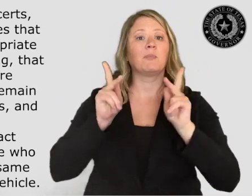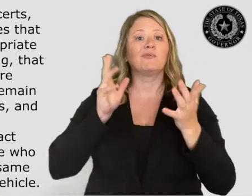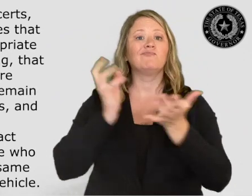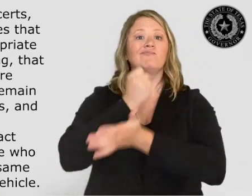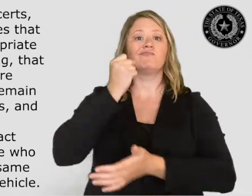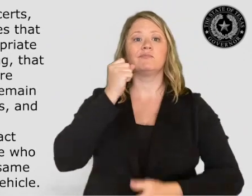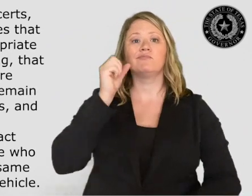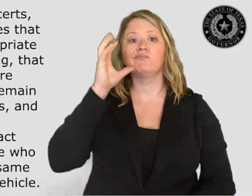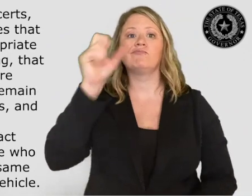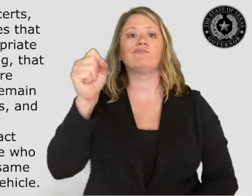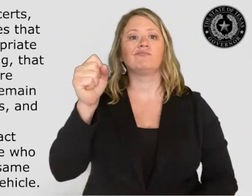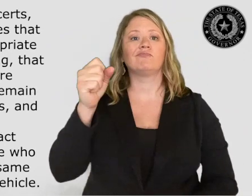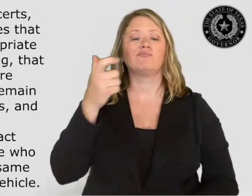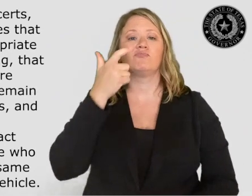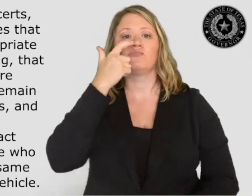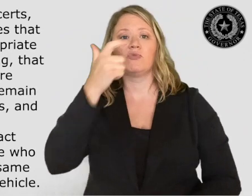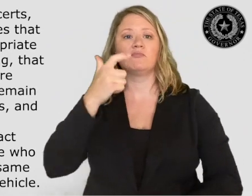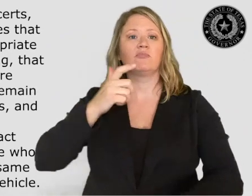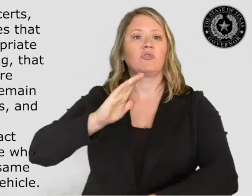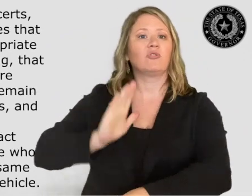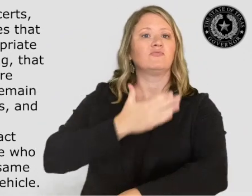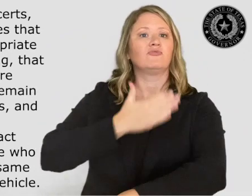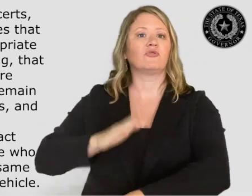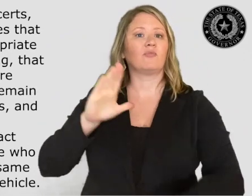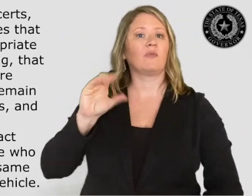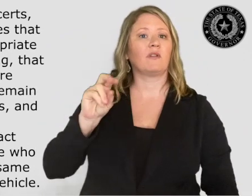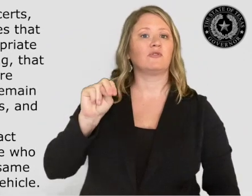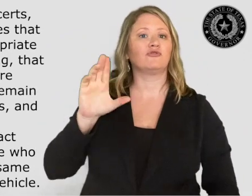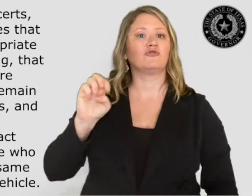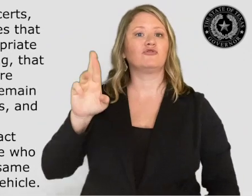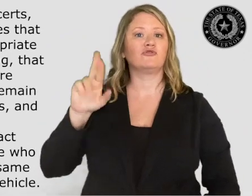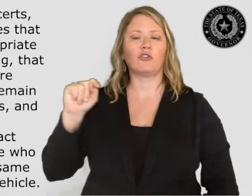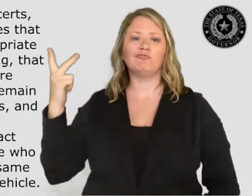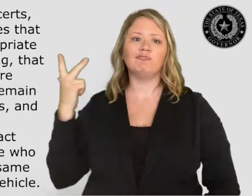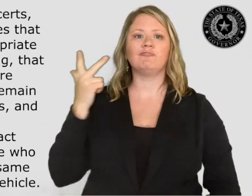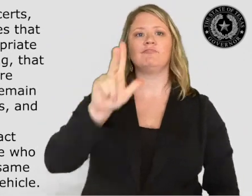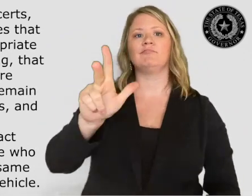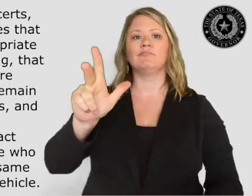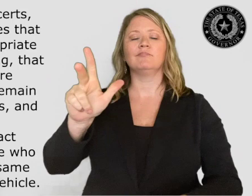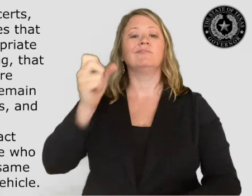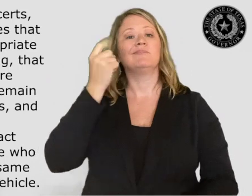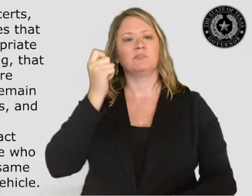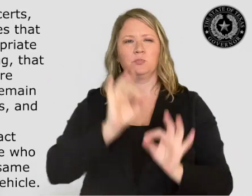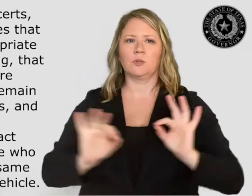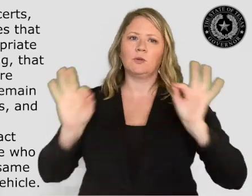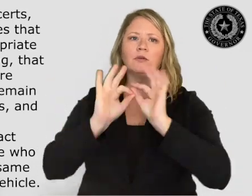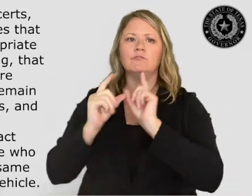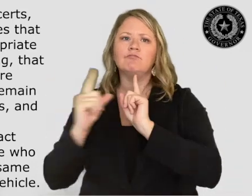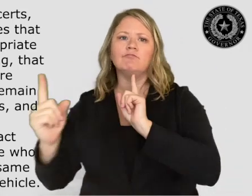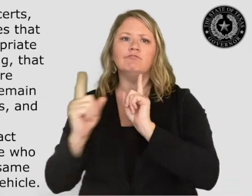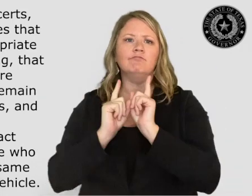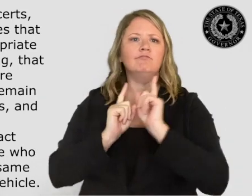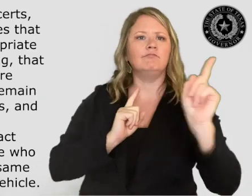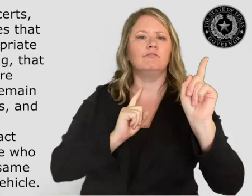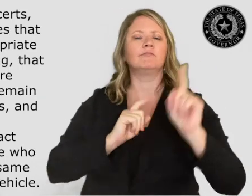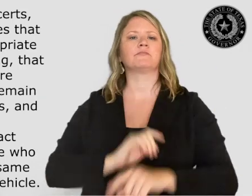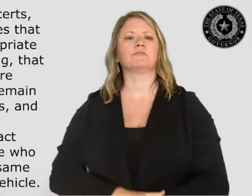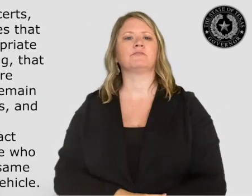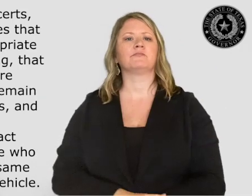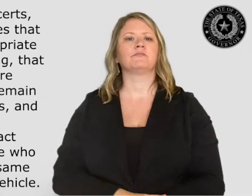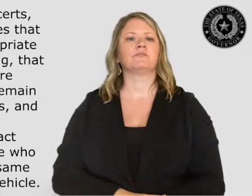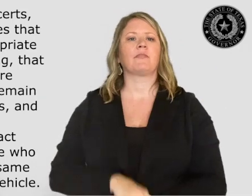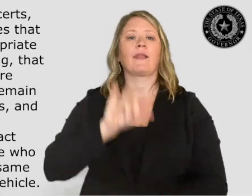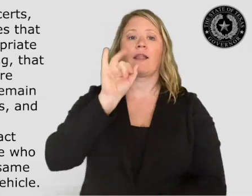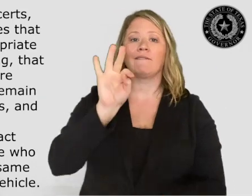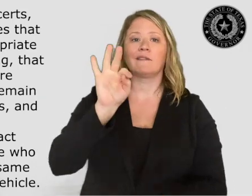Drive-in concerts under guidelines that facilitate appropriate social distancing, that generally require spectators to remain